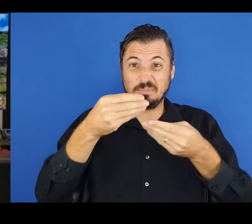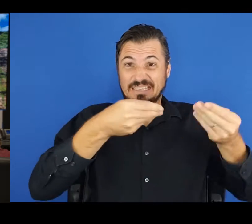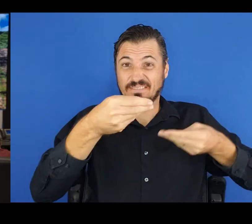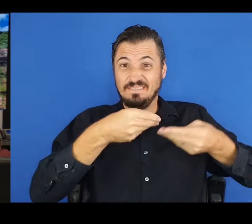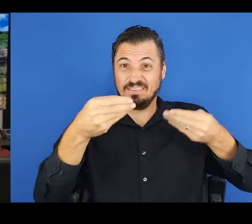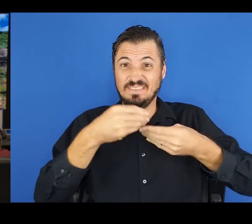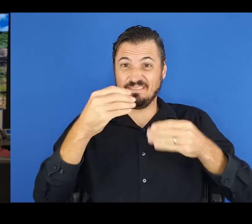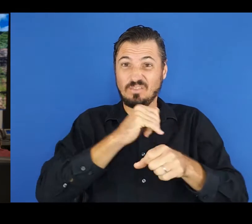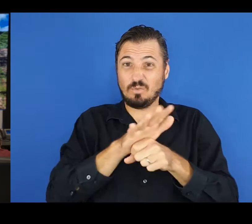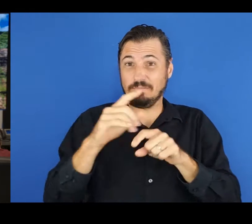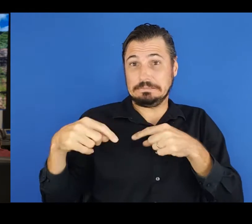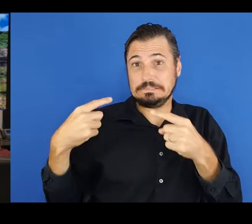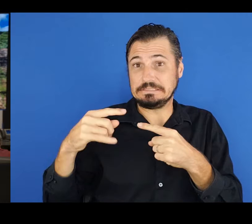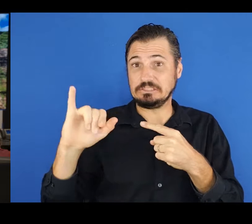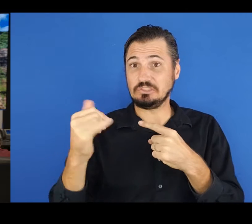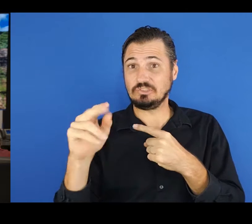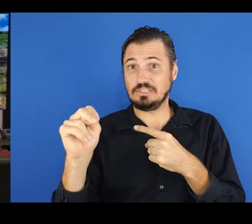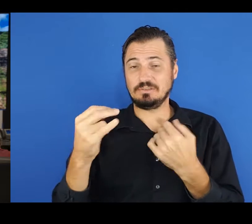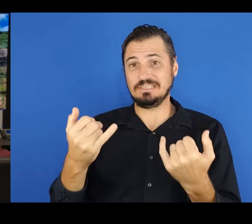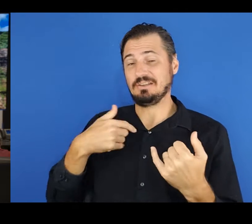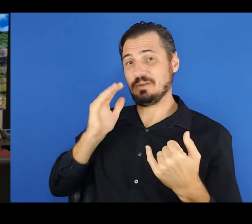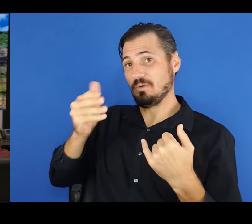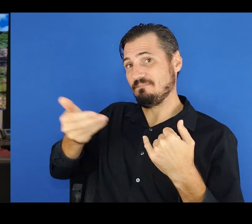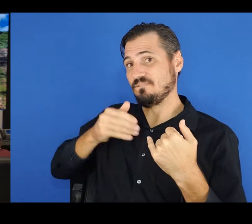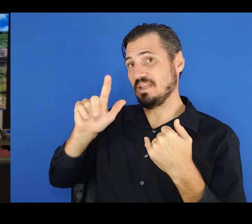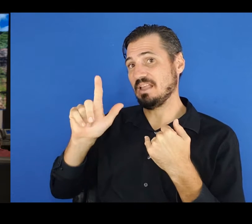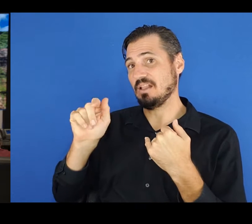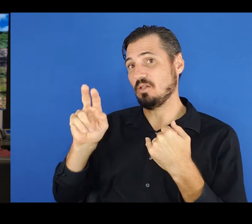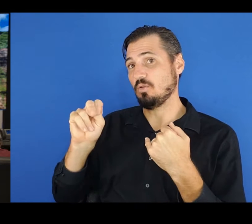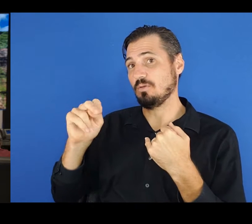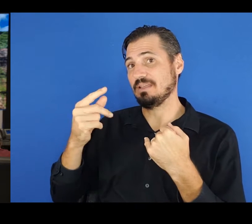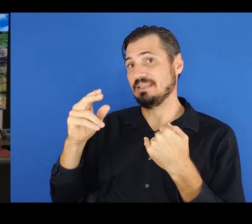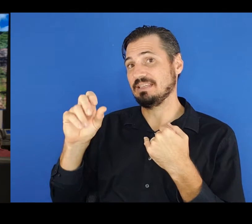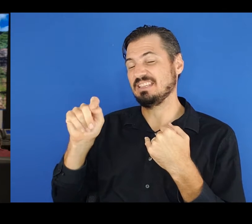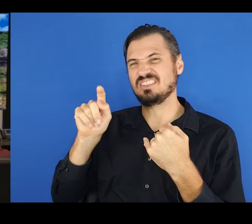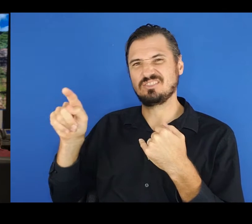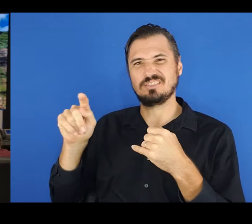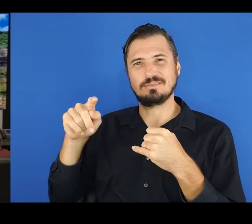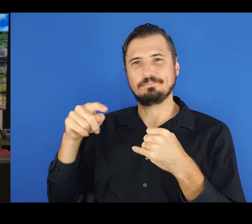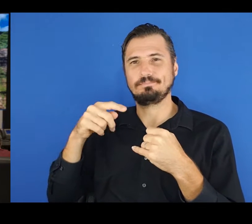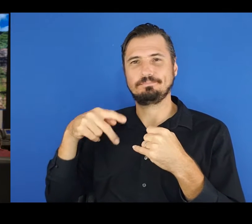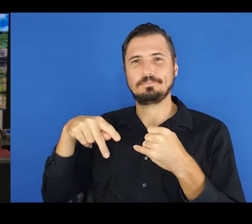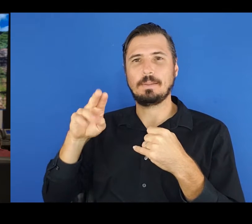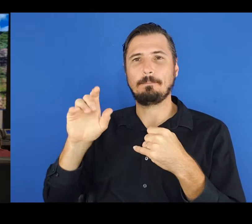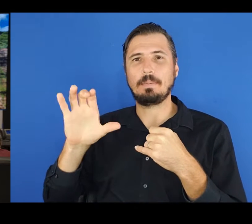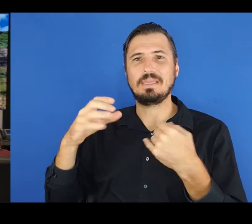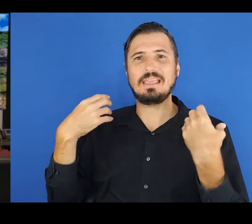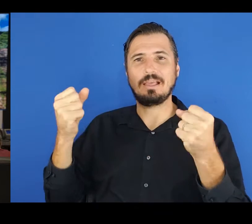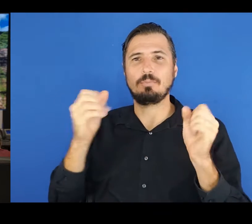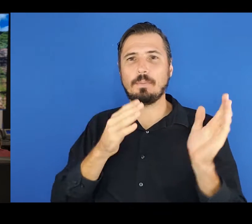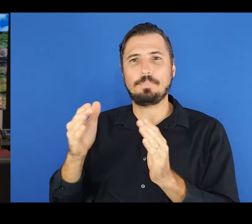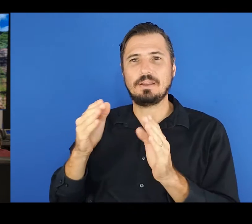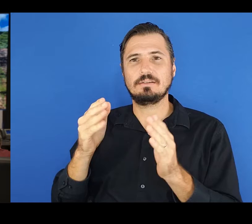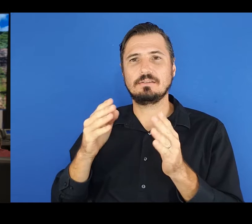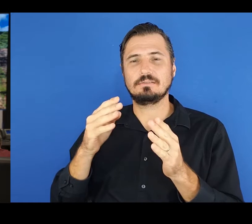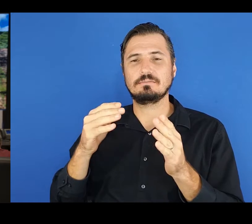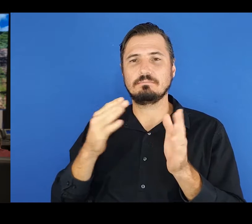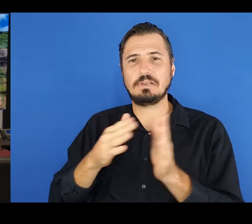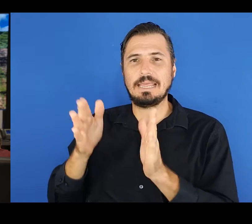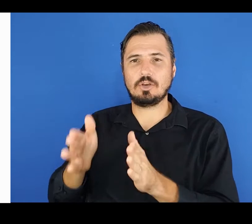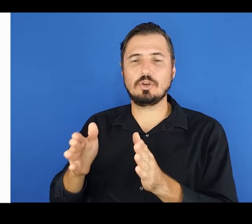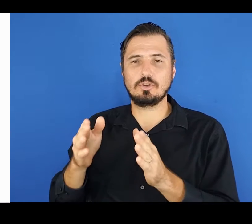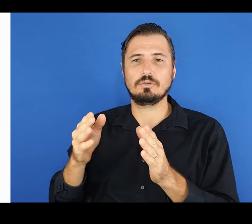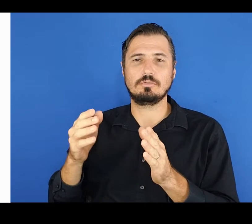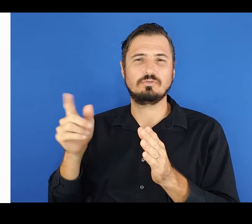since January. I want to invite Lauren Guest, Public Health Preparedness Planner with the Kauai District Health Office, to address